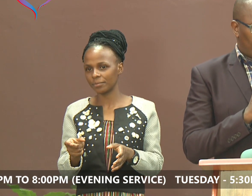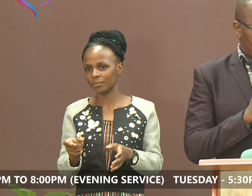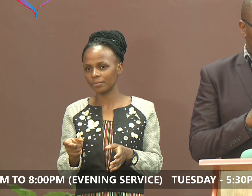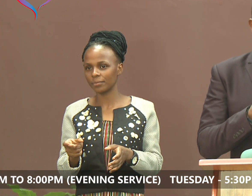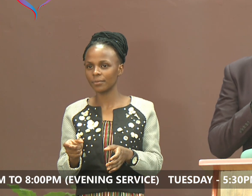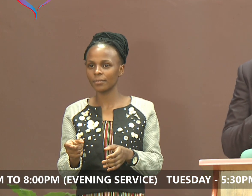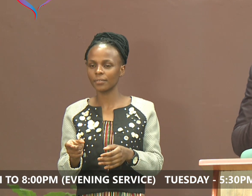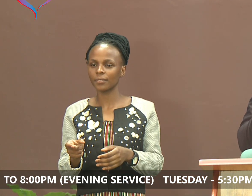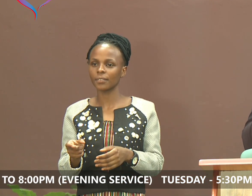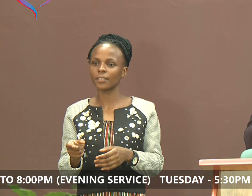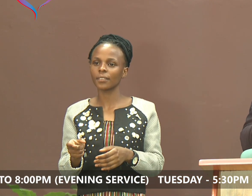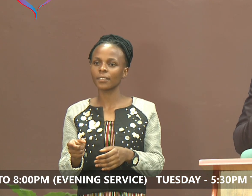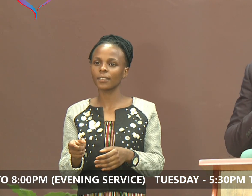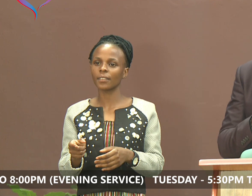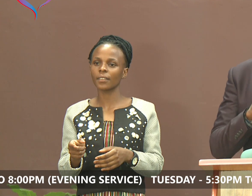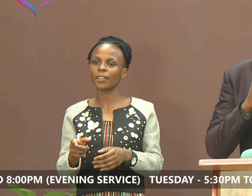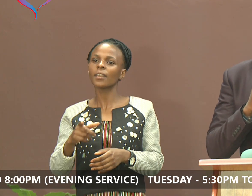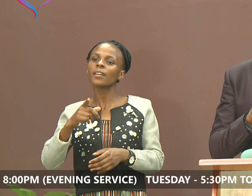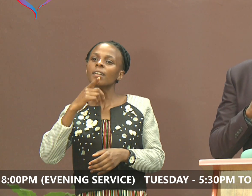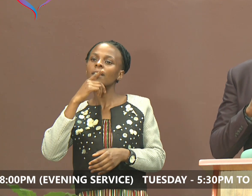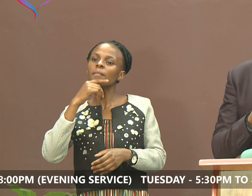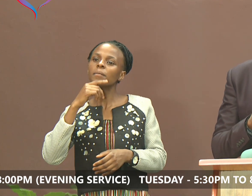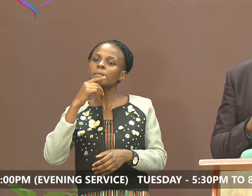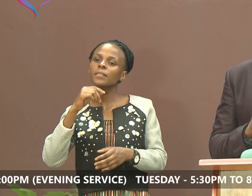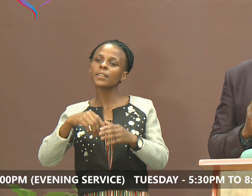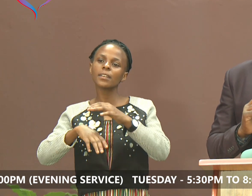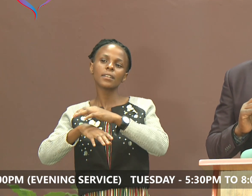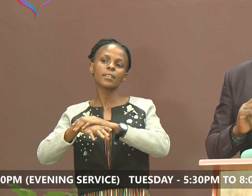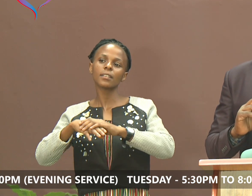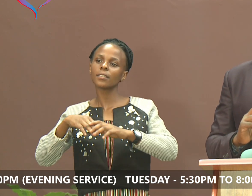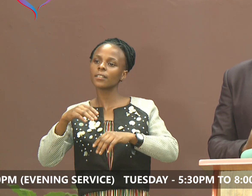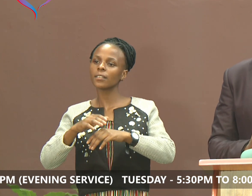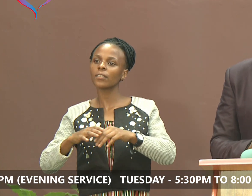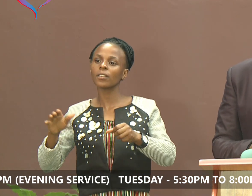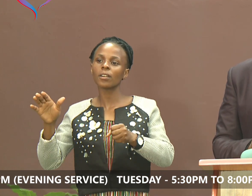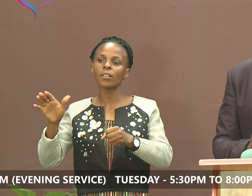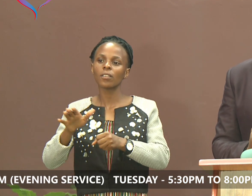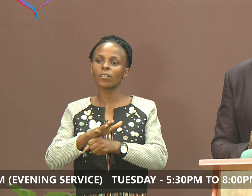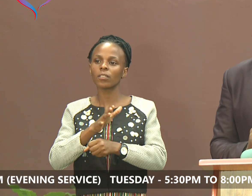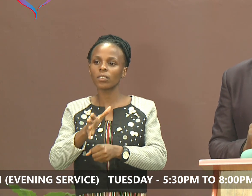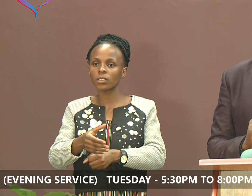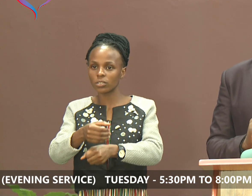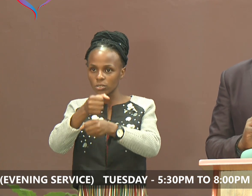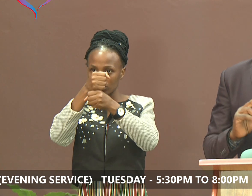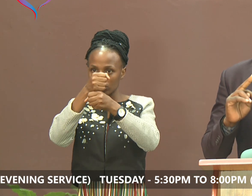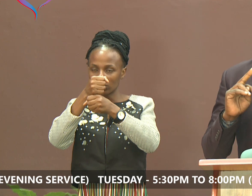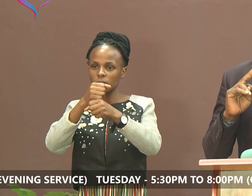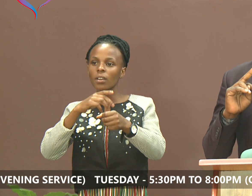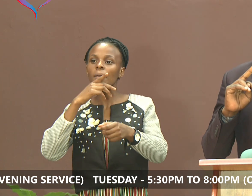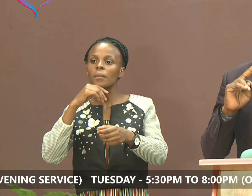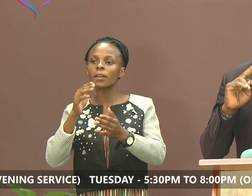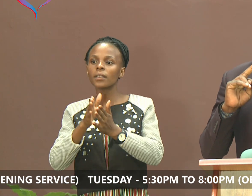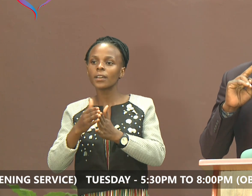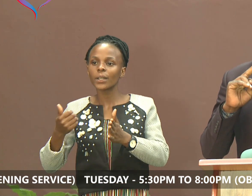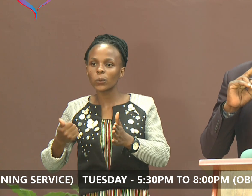let me go to a man. We don't really trust 100% a man with a woman. Nobasibira mu nyumba.